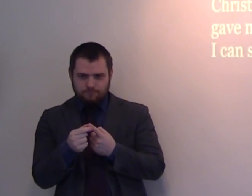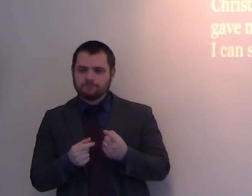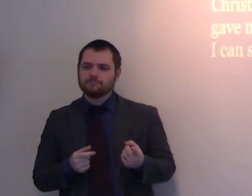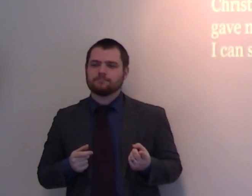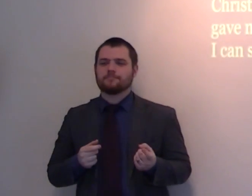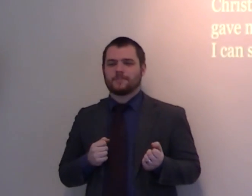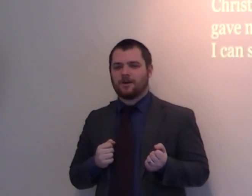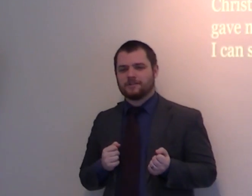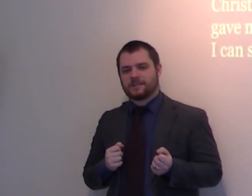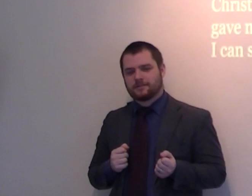And I became a Christian.